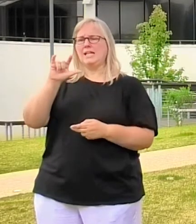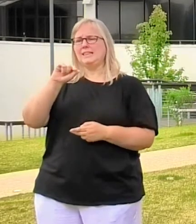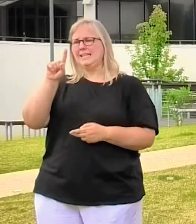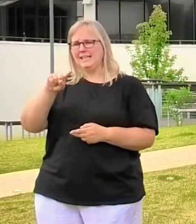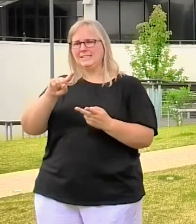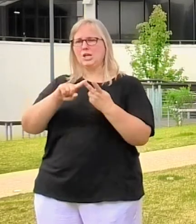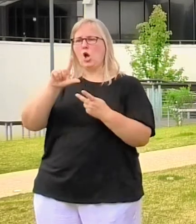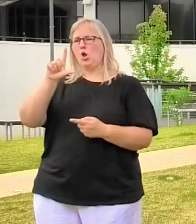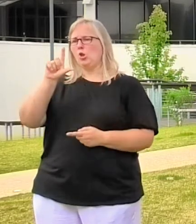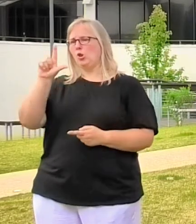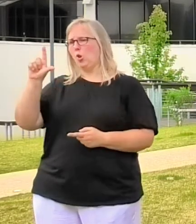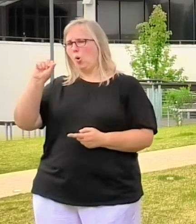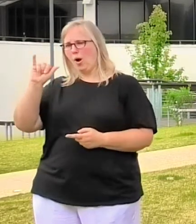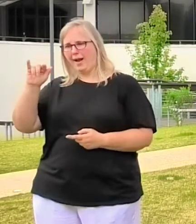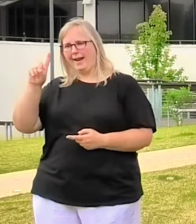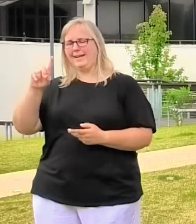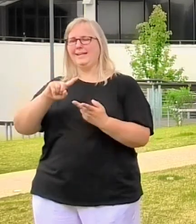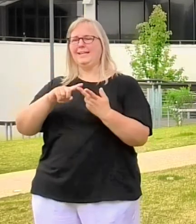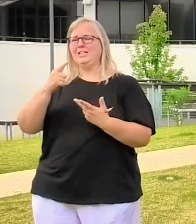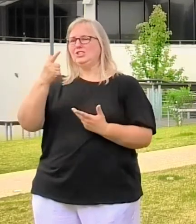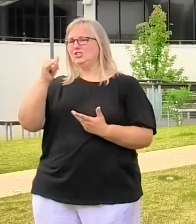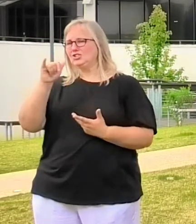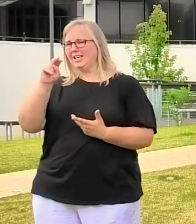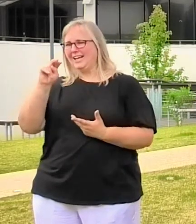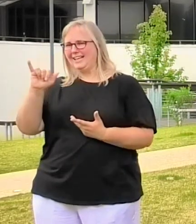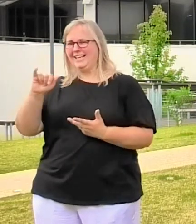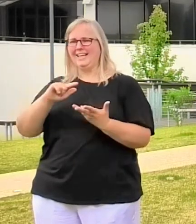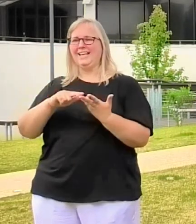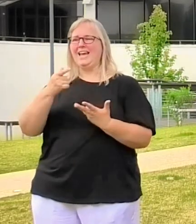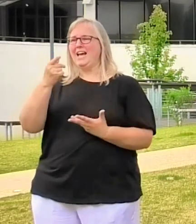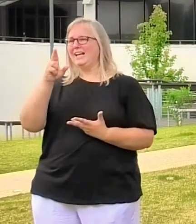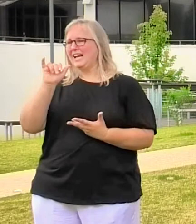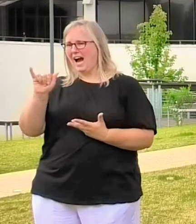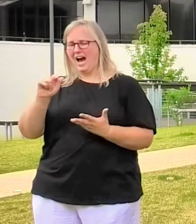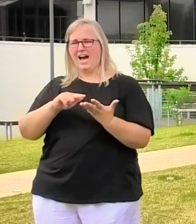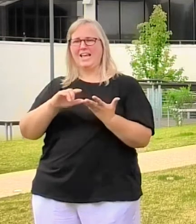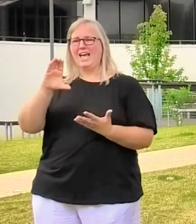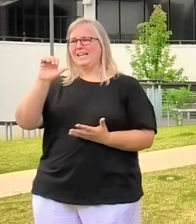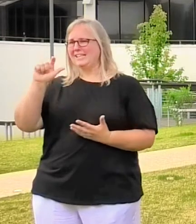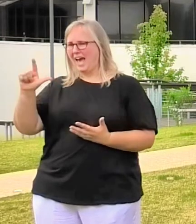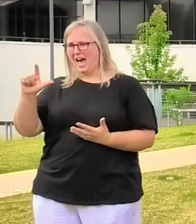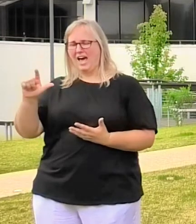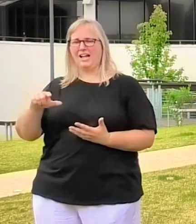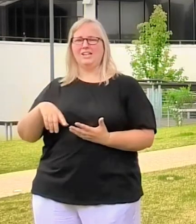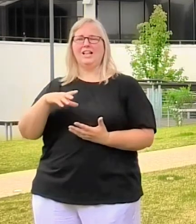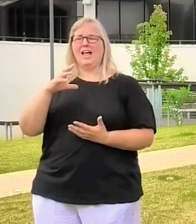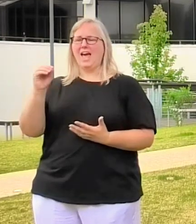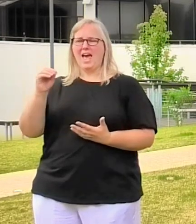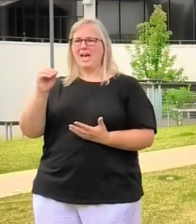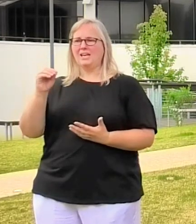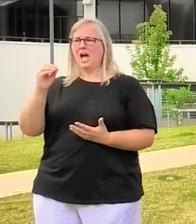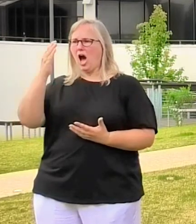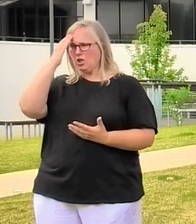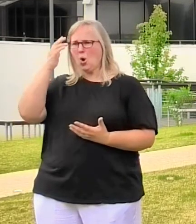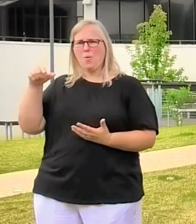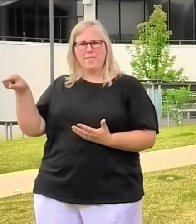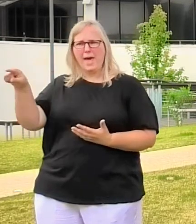Jenny and Guy and Cal and know them as